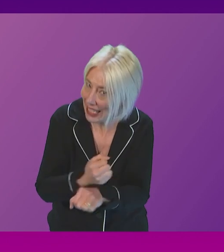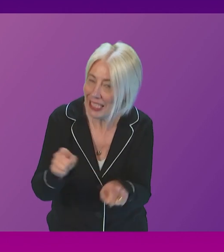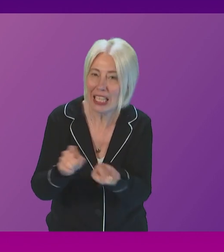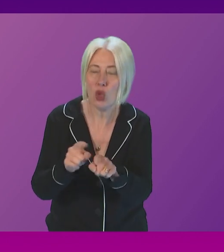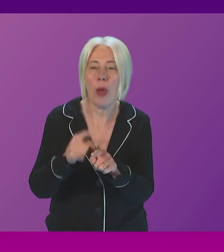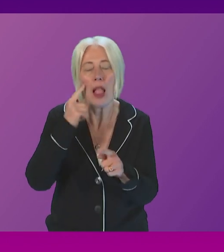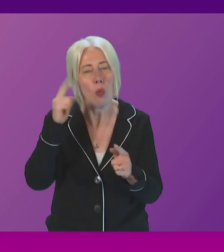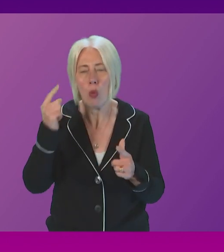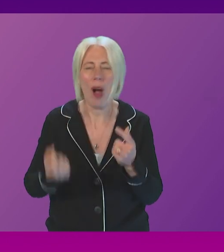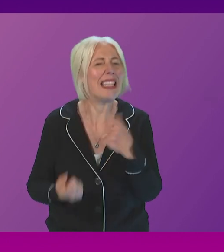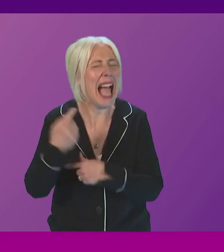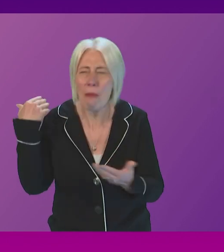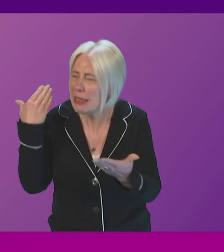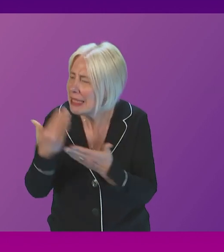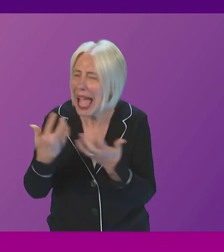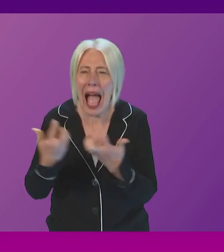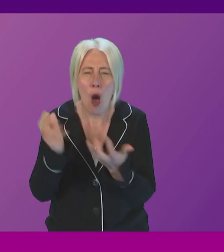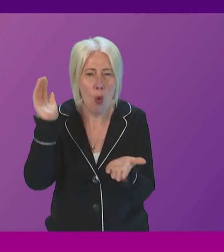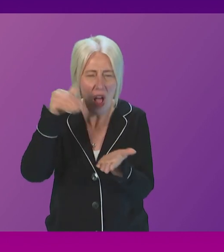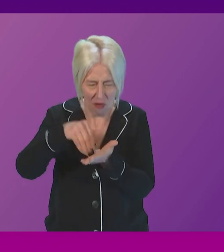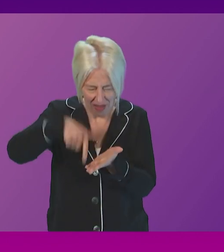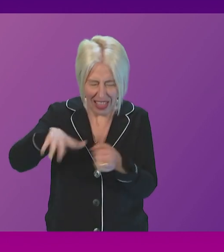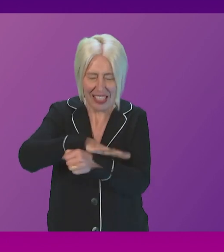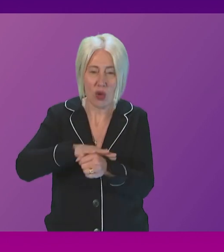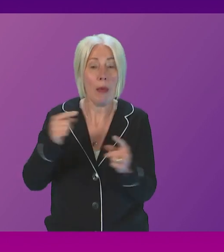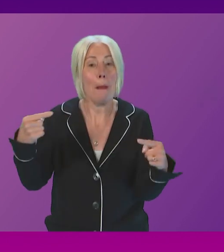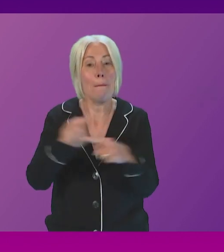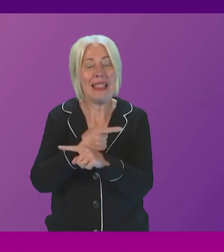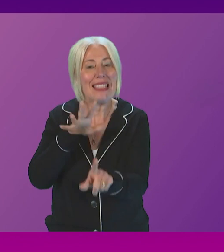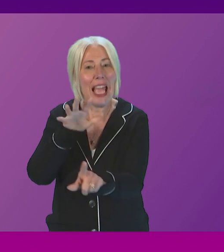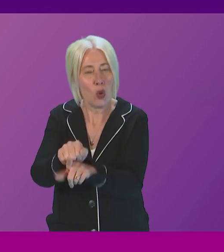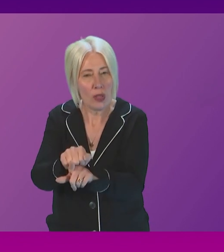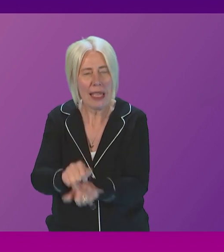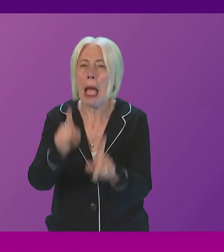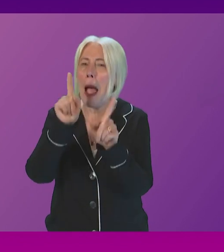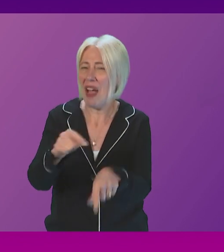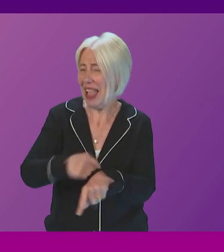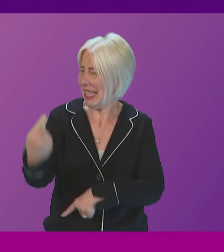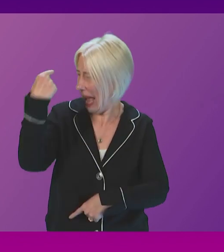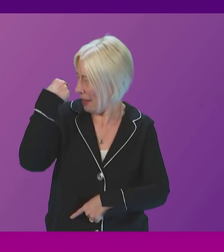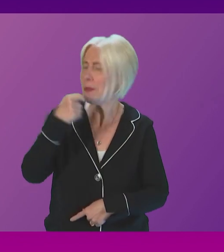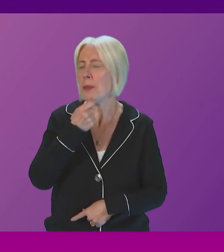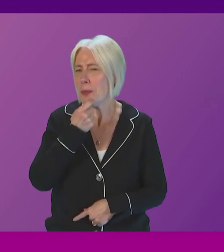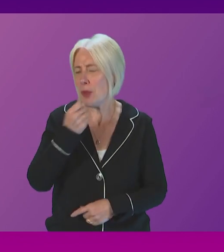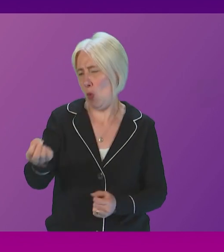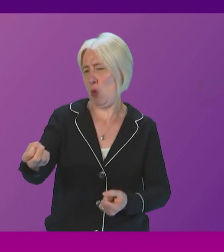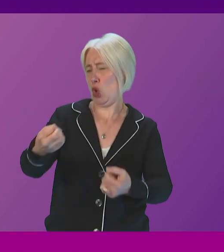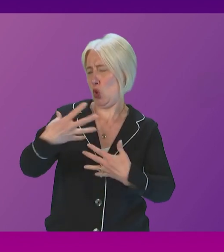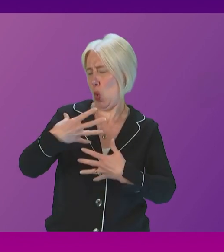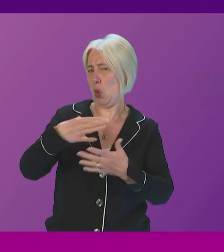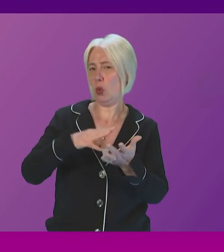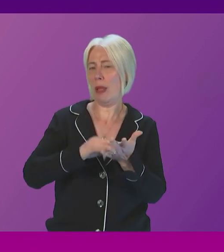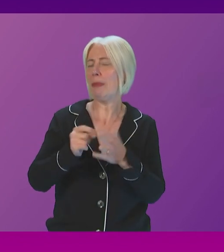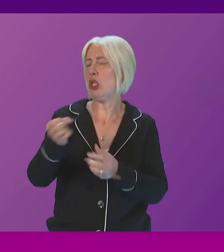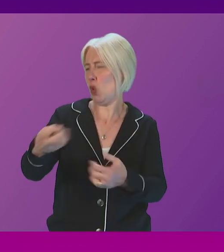to pass and how we'd got to the situation where there were misdiagnoses. But I think at that time, when we were told as a group of MSPs